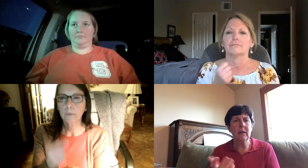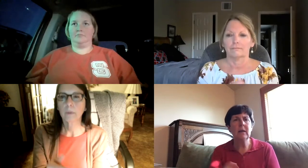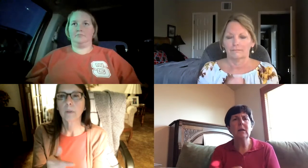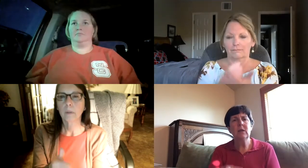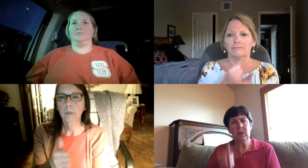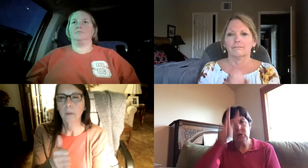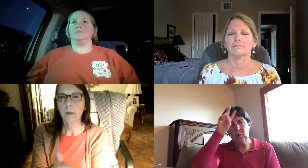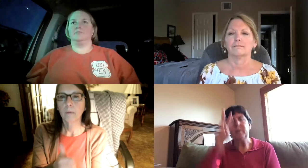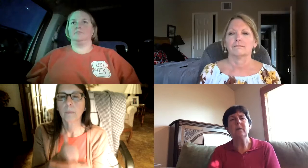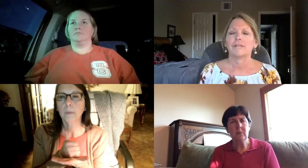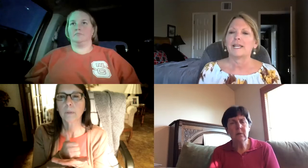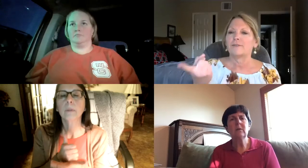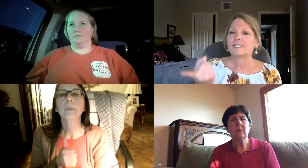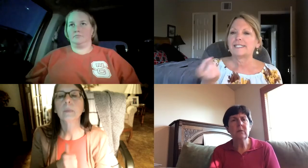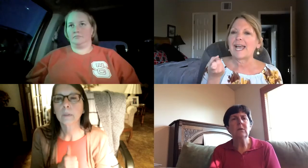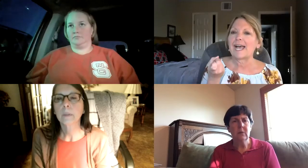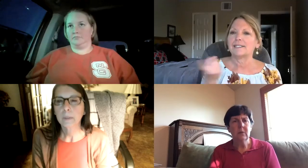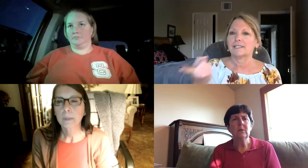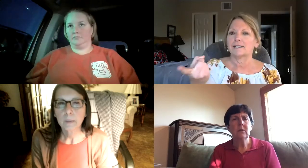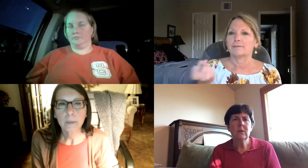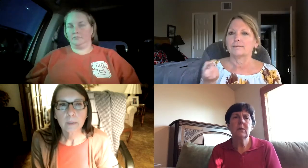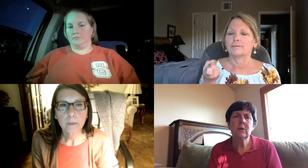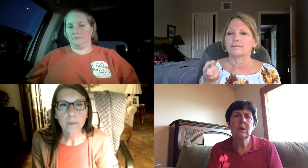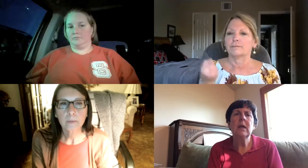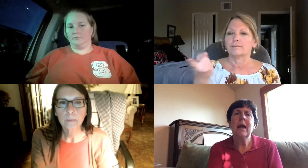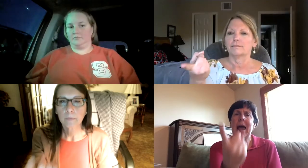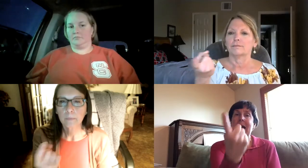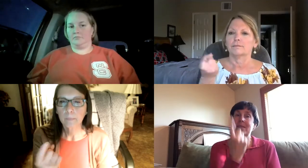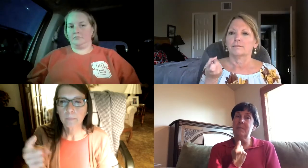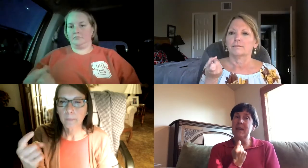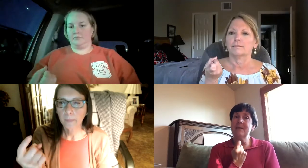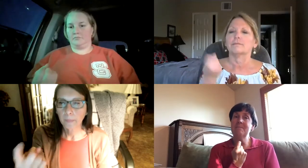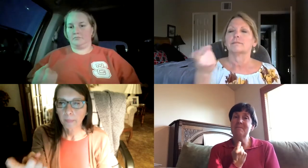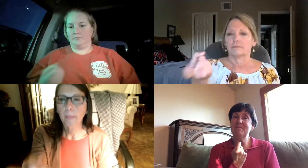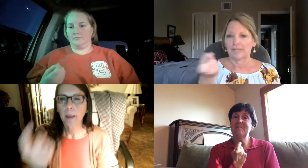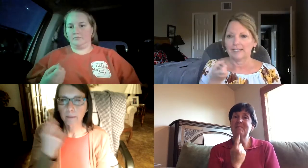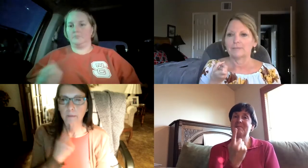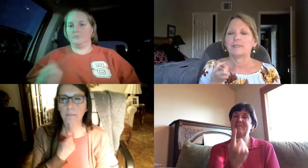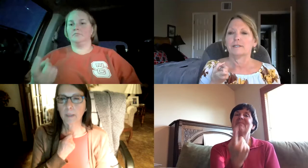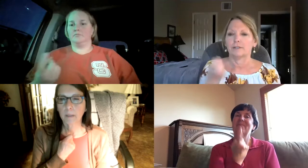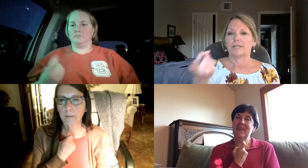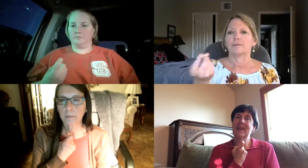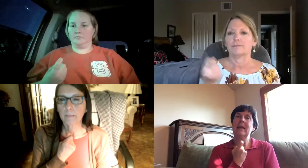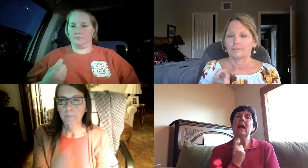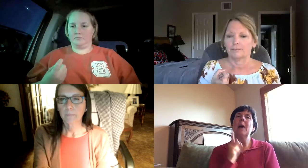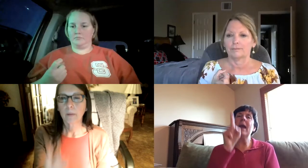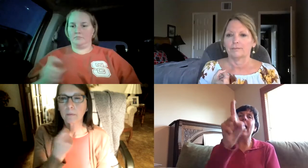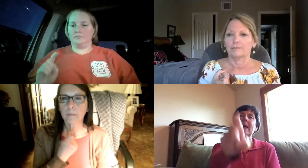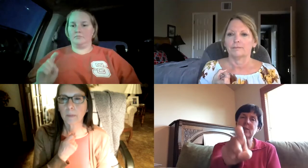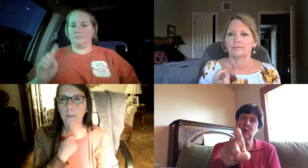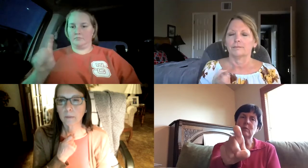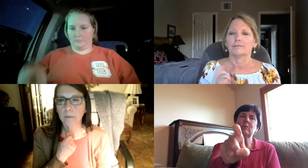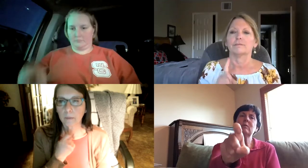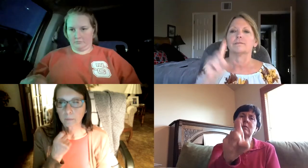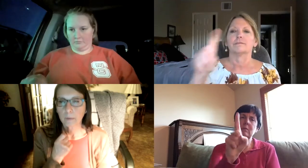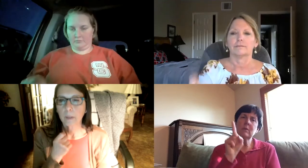right? Stupid. Was this ask? Ask me? Mm-hmm. Ask me, okay. I'm gonna ask